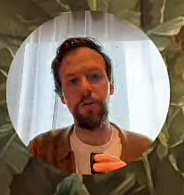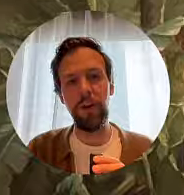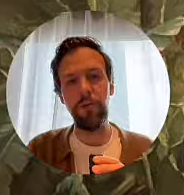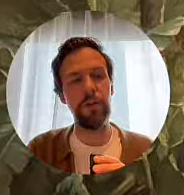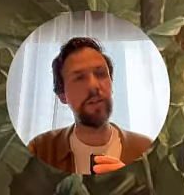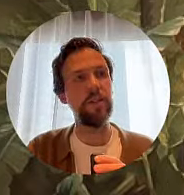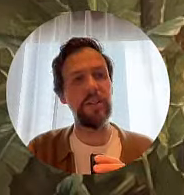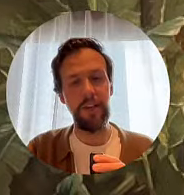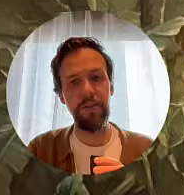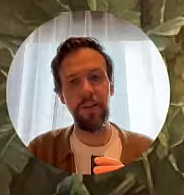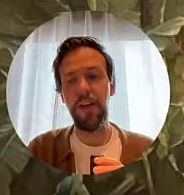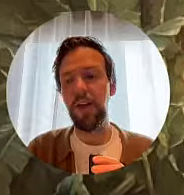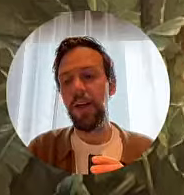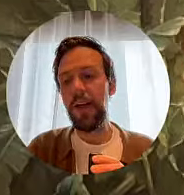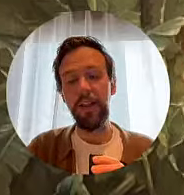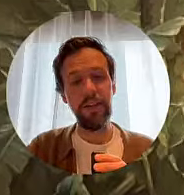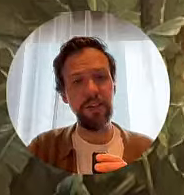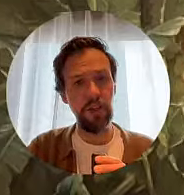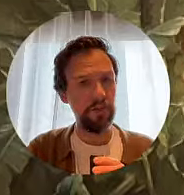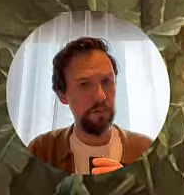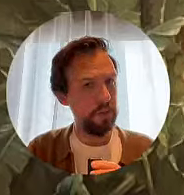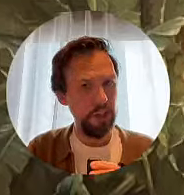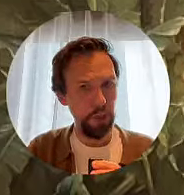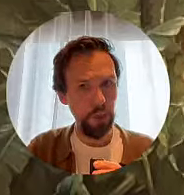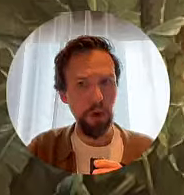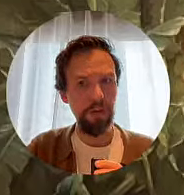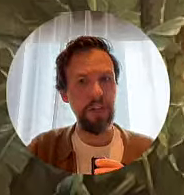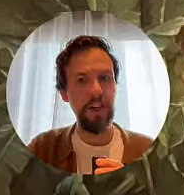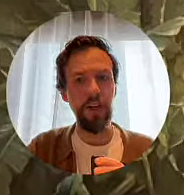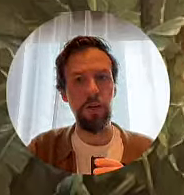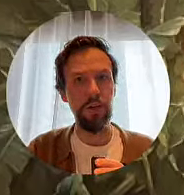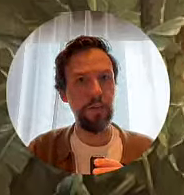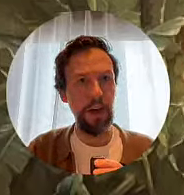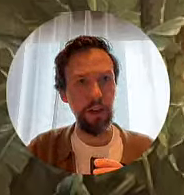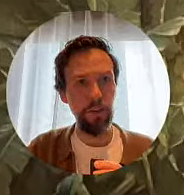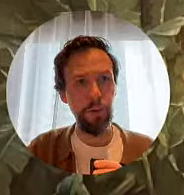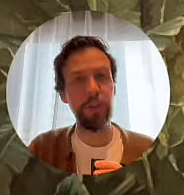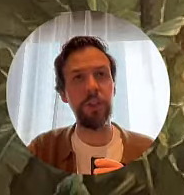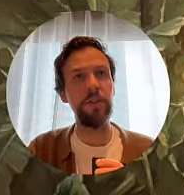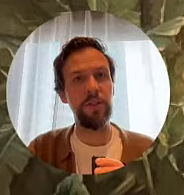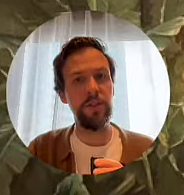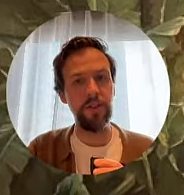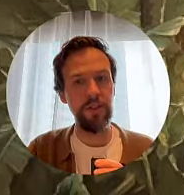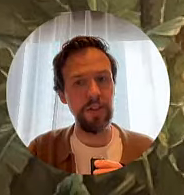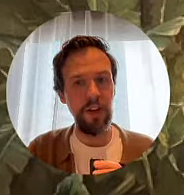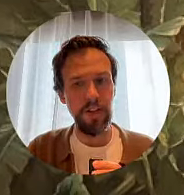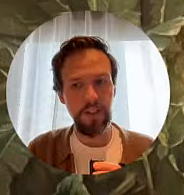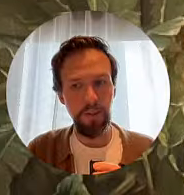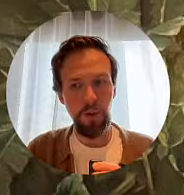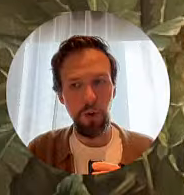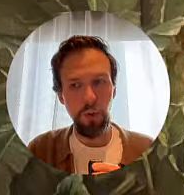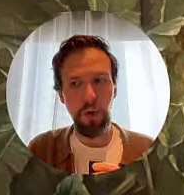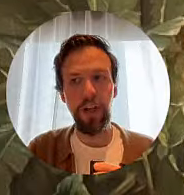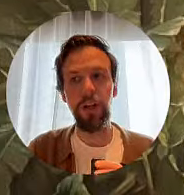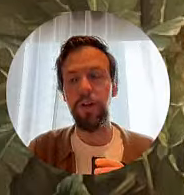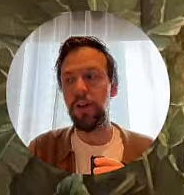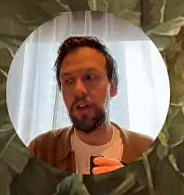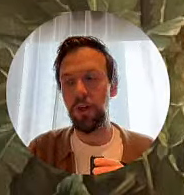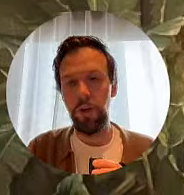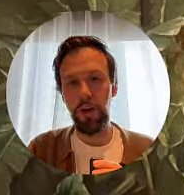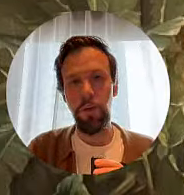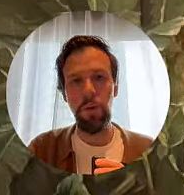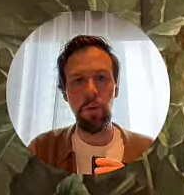meters of rainforest saved. And this is not CO2 offsetting or some other bullshit. This is some